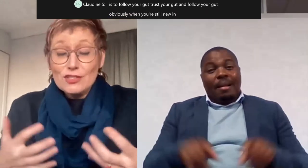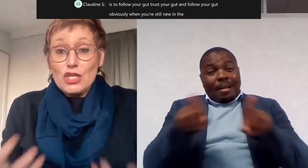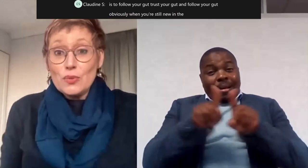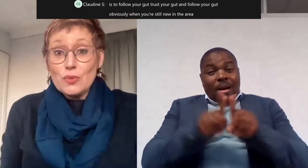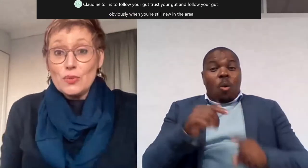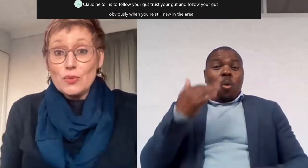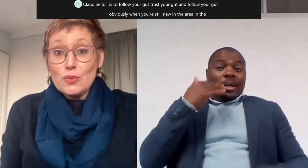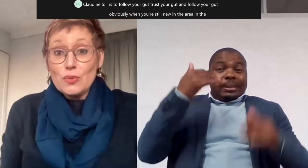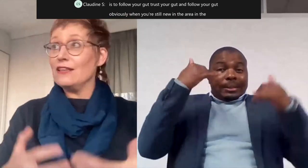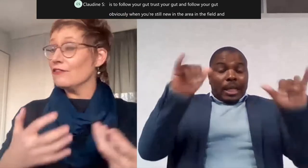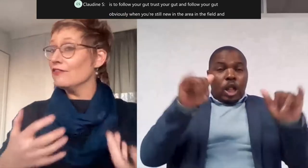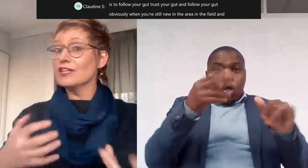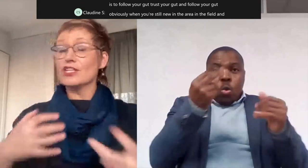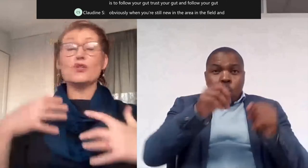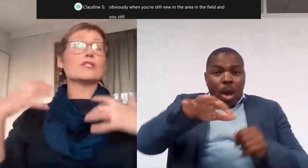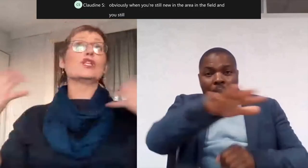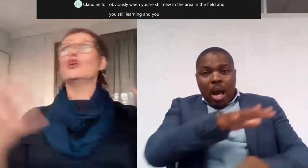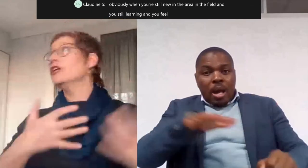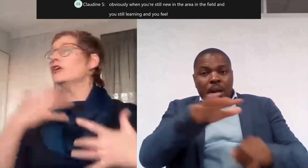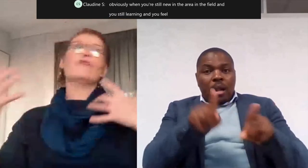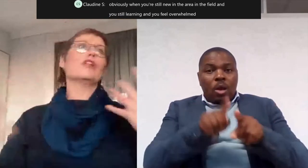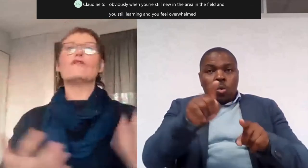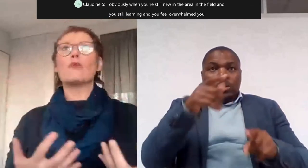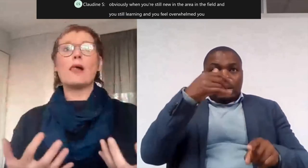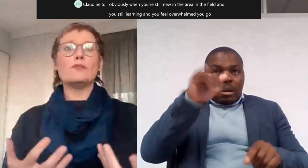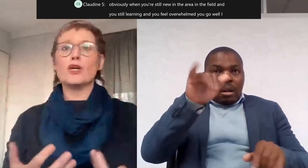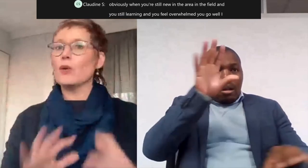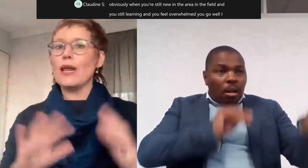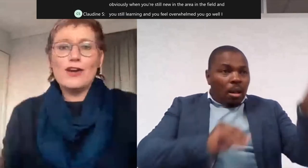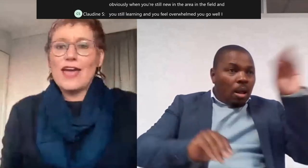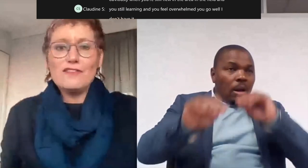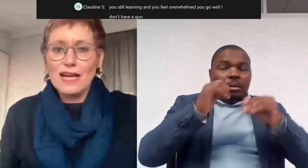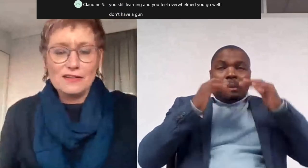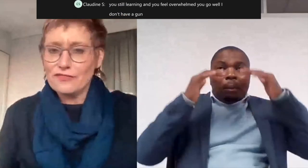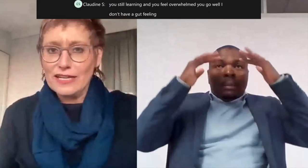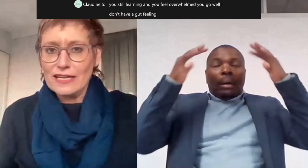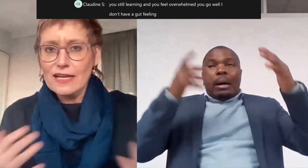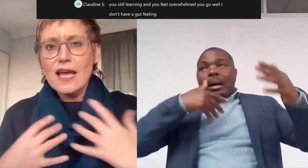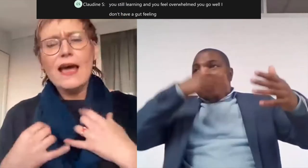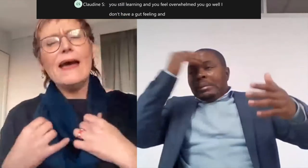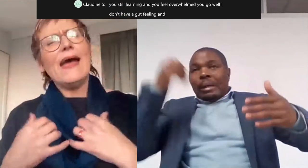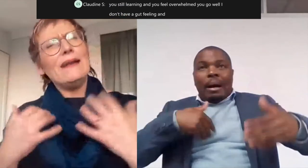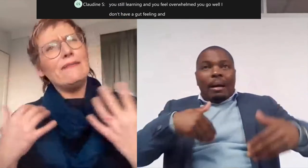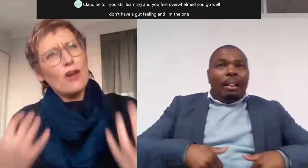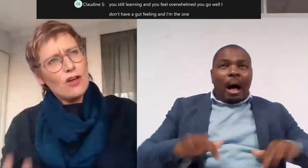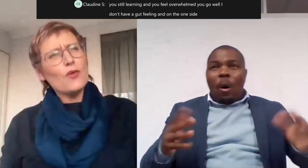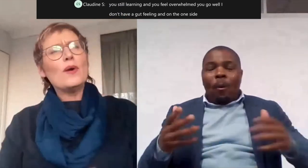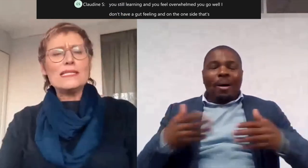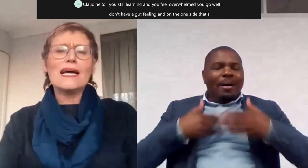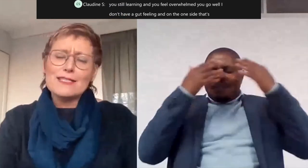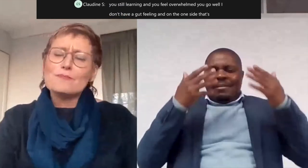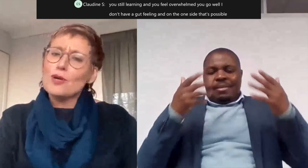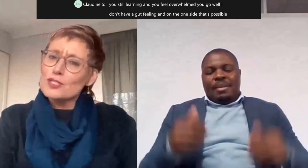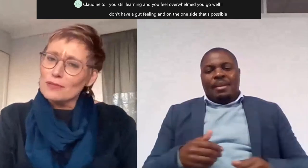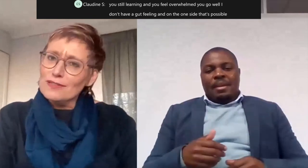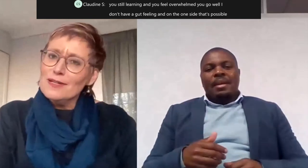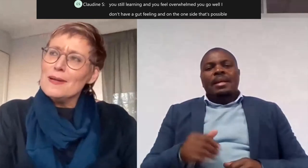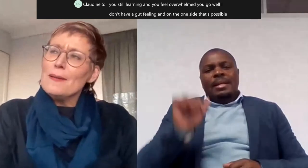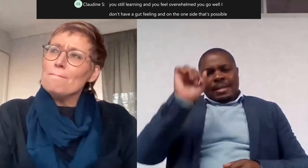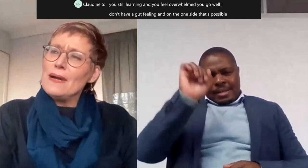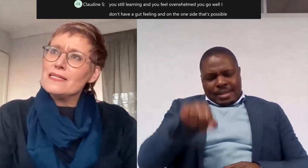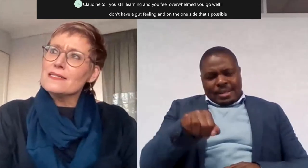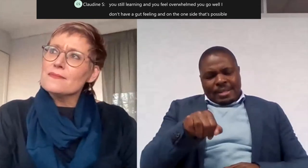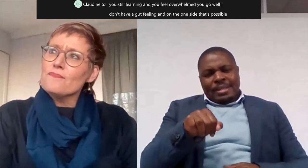you're still new in the area, in the field, and you're still learning and you feel overwhelmed, you go, well, I don't have a gut feeling. And on the one side, that's